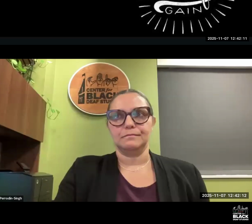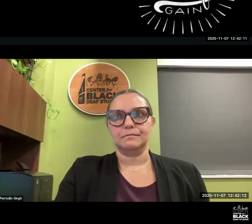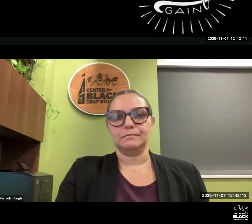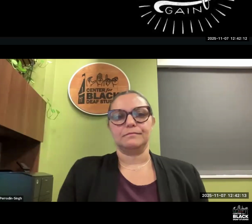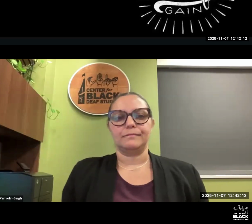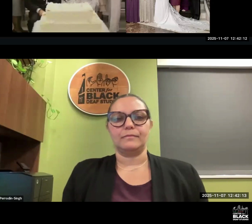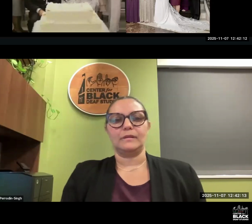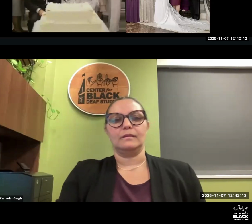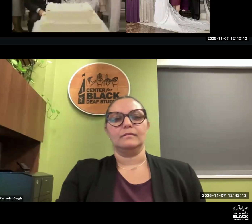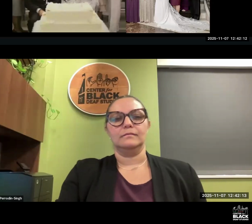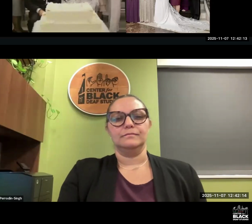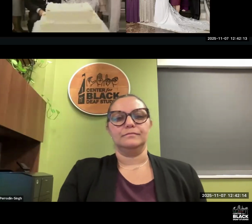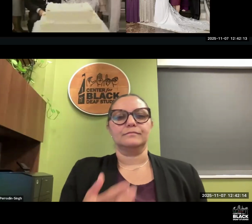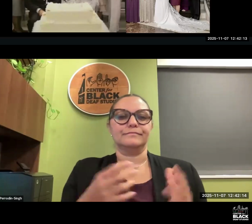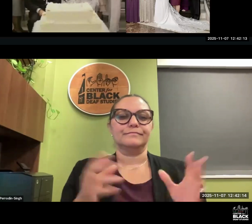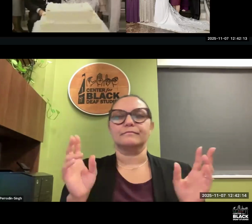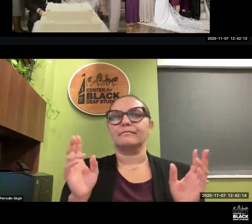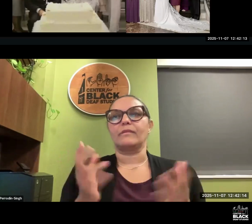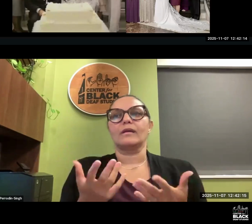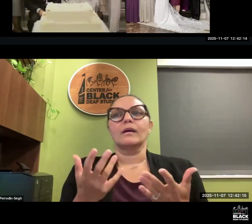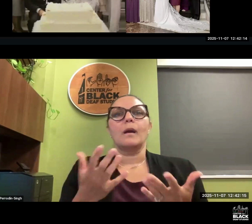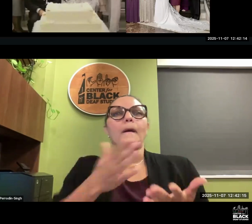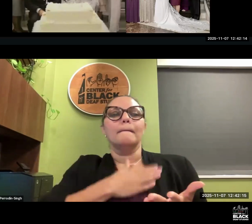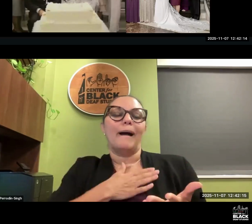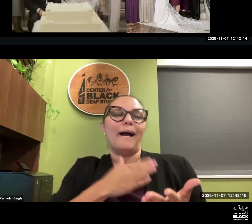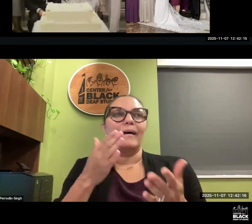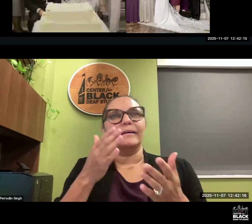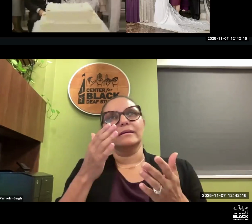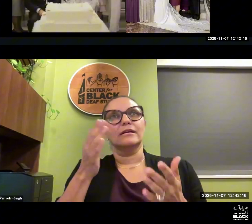and it won't stop us. Next slide, please.